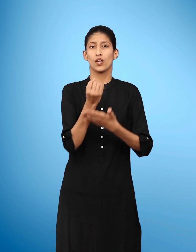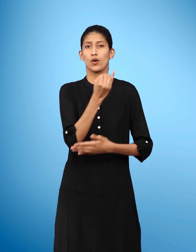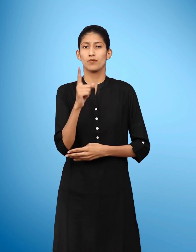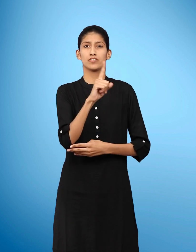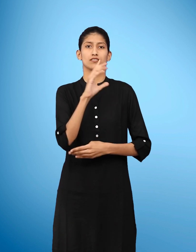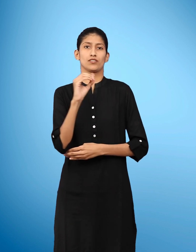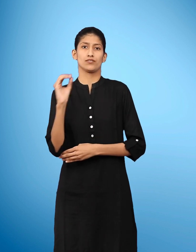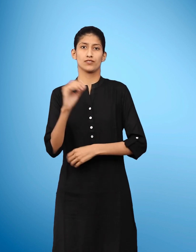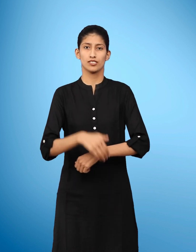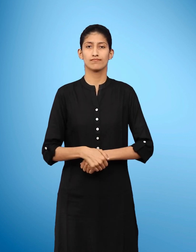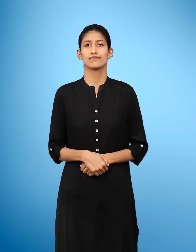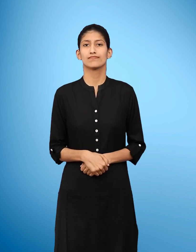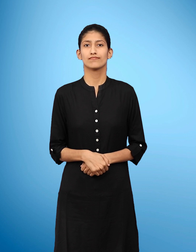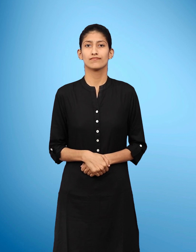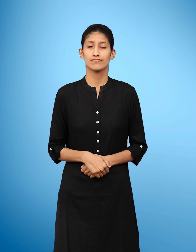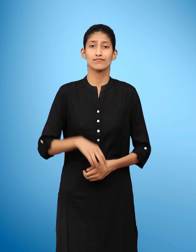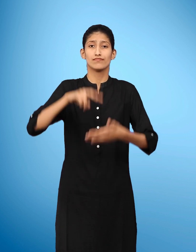Read page number 100 once more.